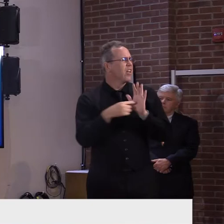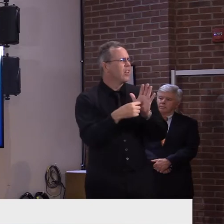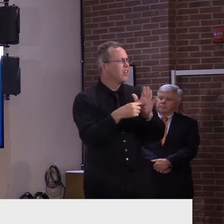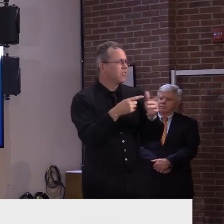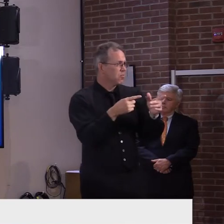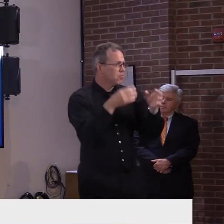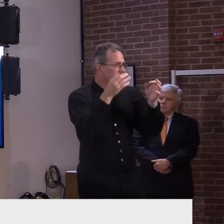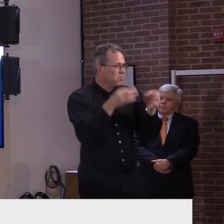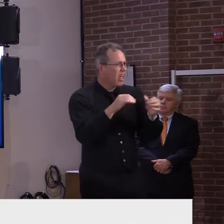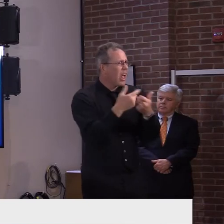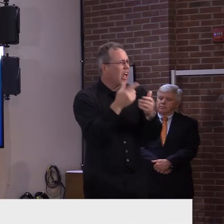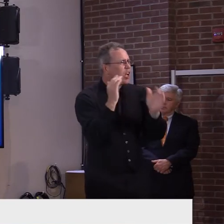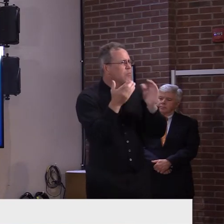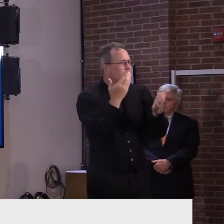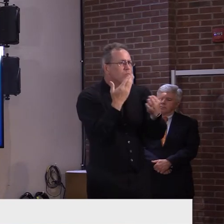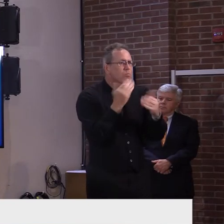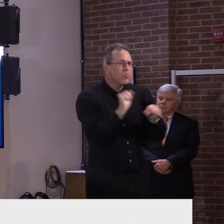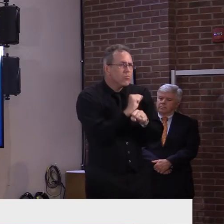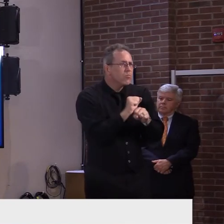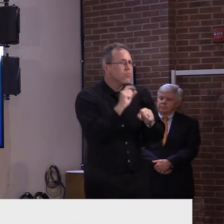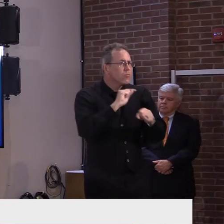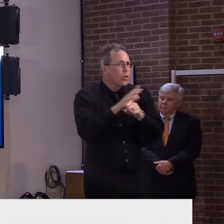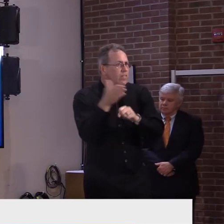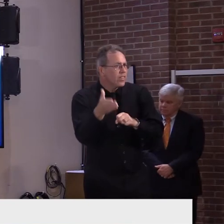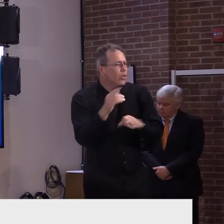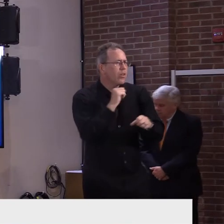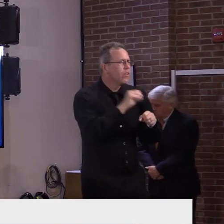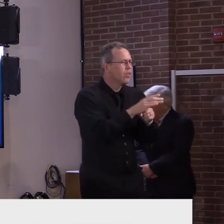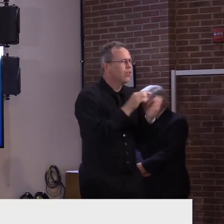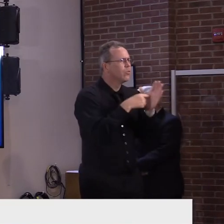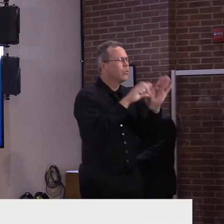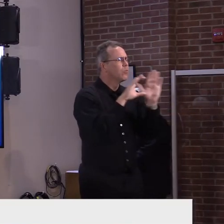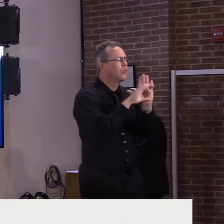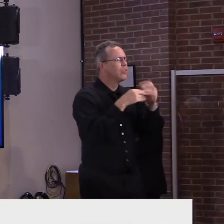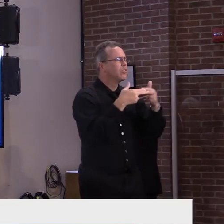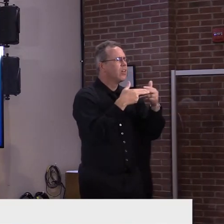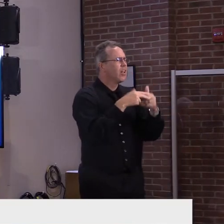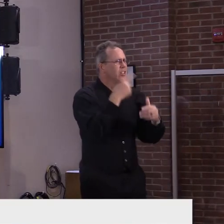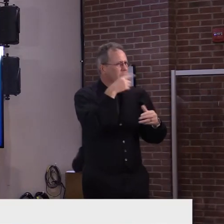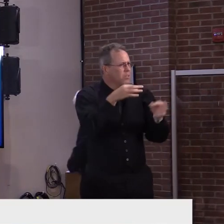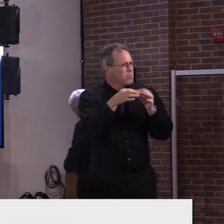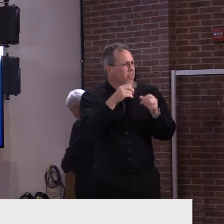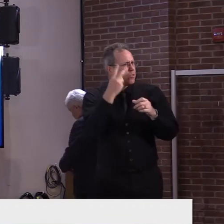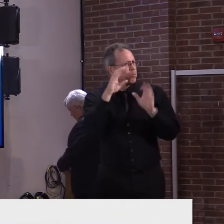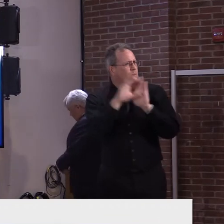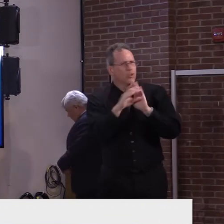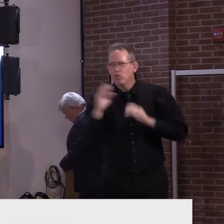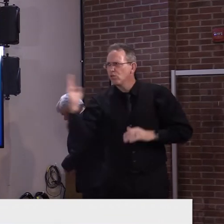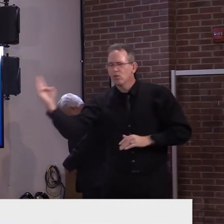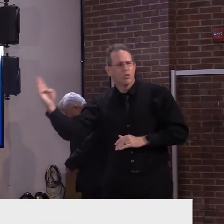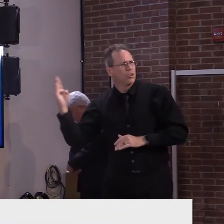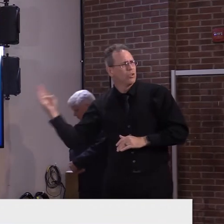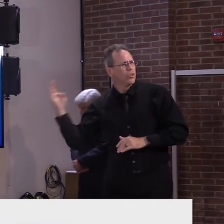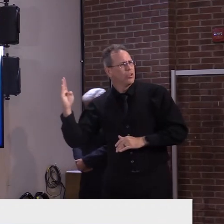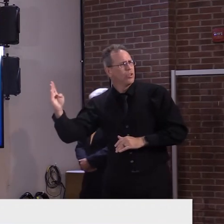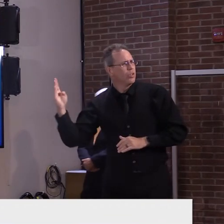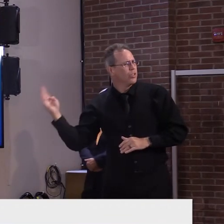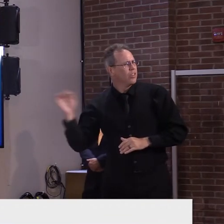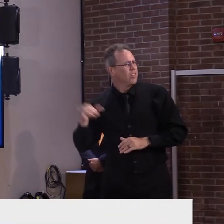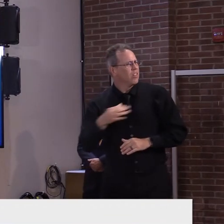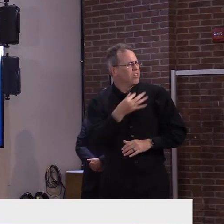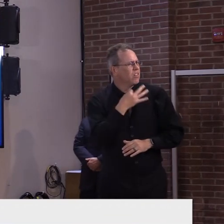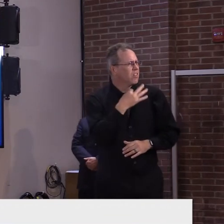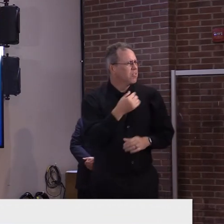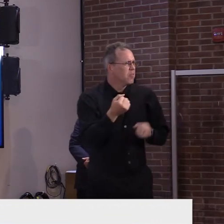what the fitted case time series is and estimated true cases? It would seem that we had had a huge asymptomatic